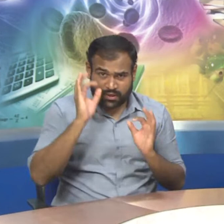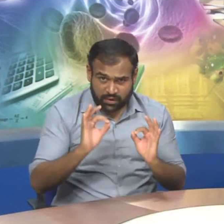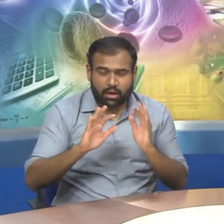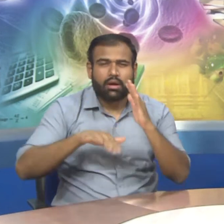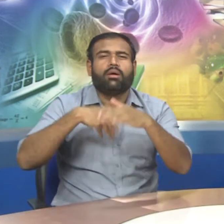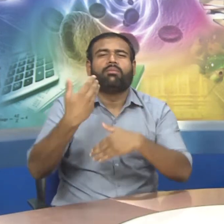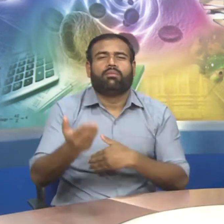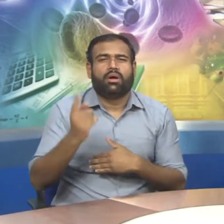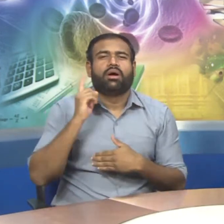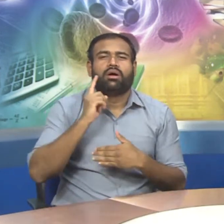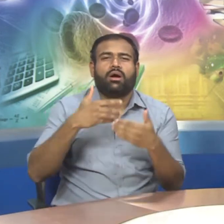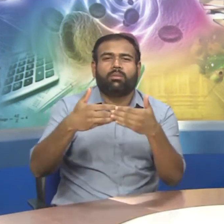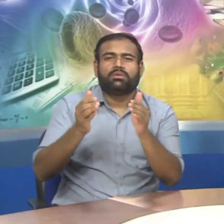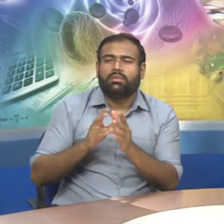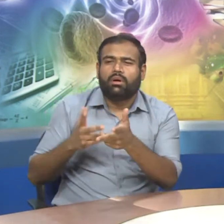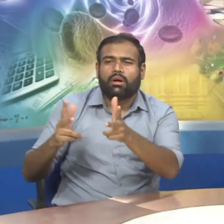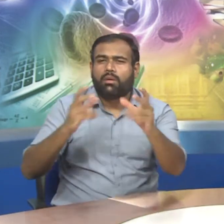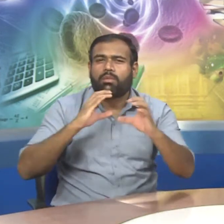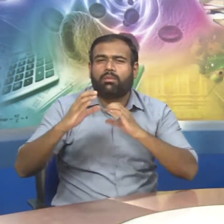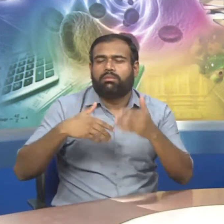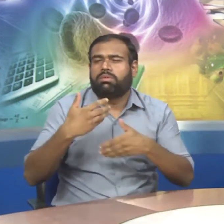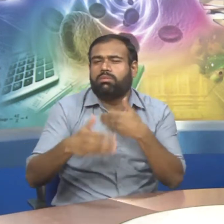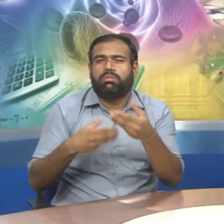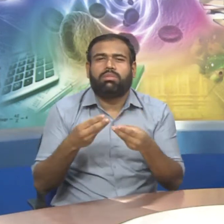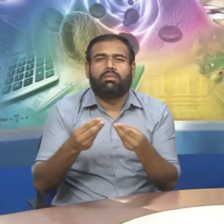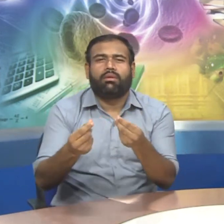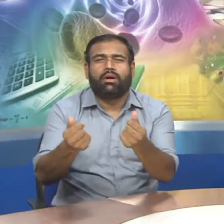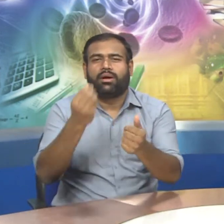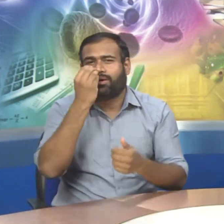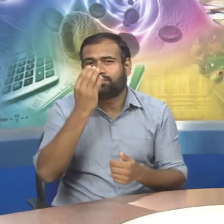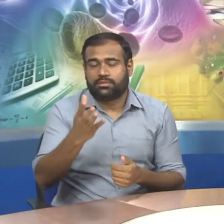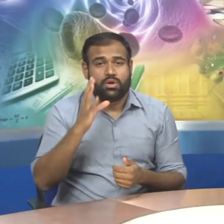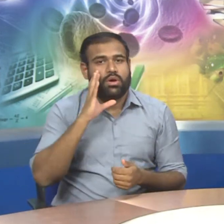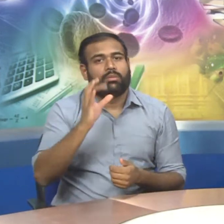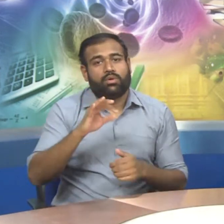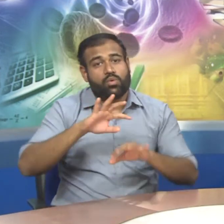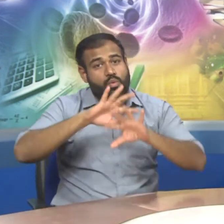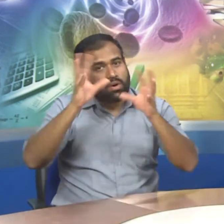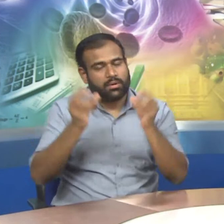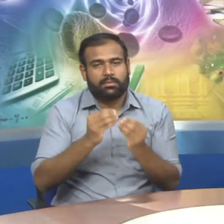You need to understand the grammar rule and all the related rules to converse in